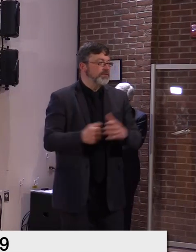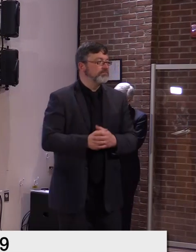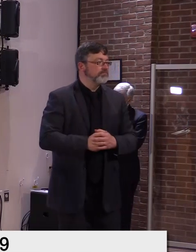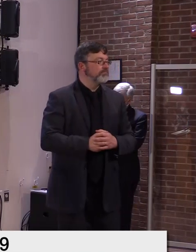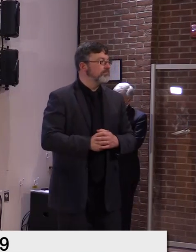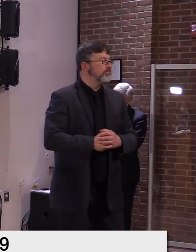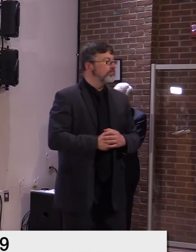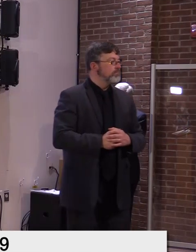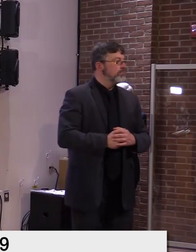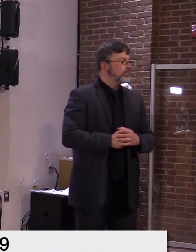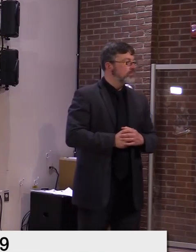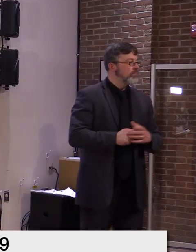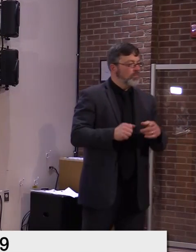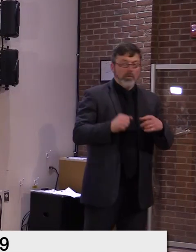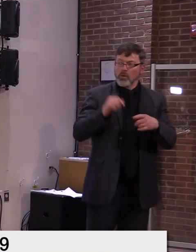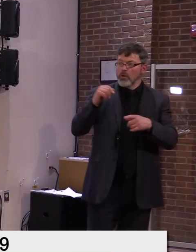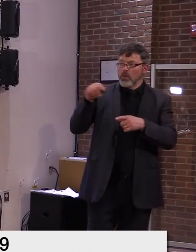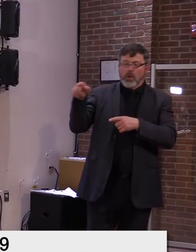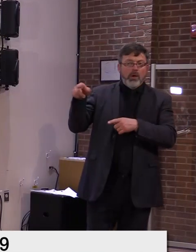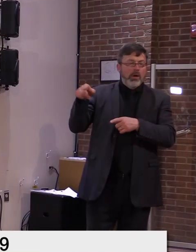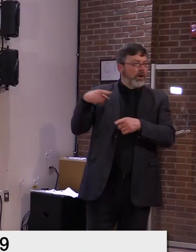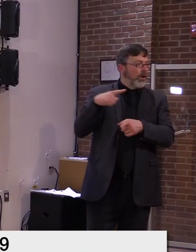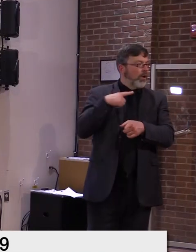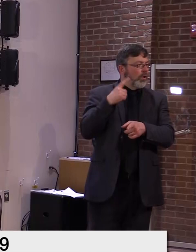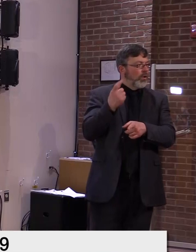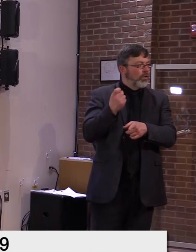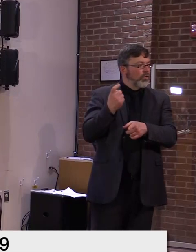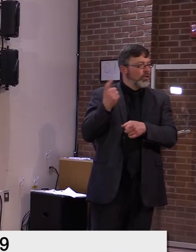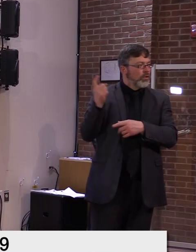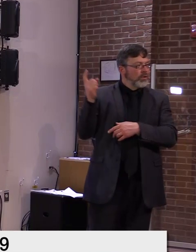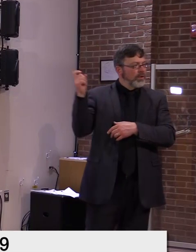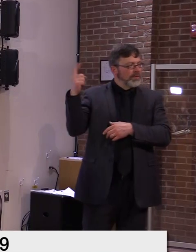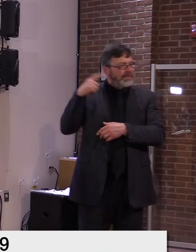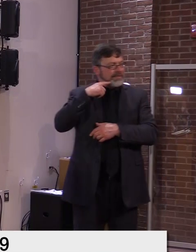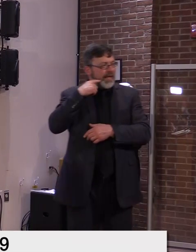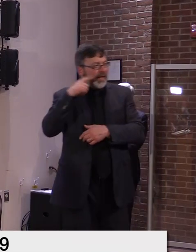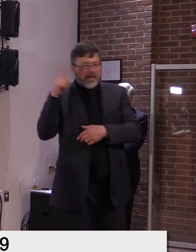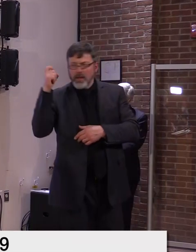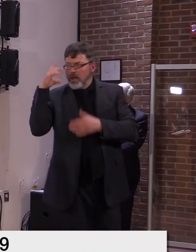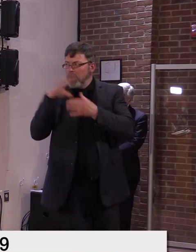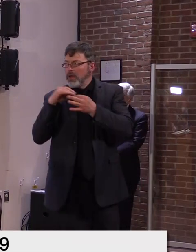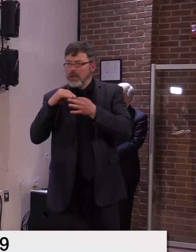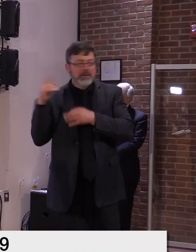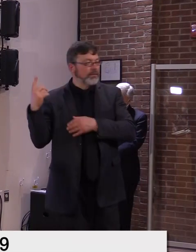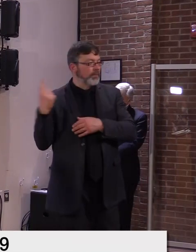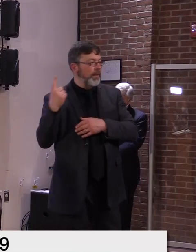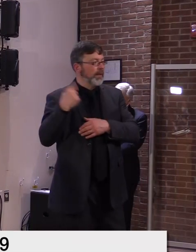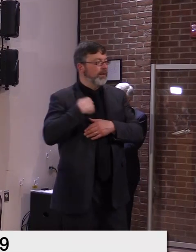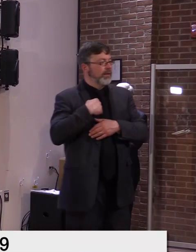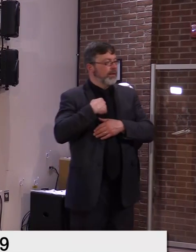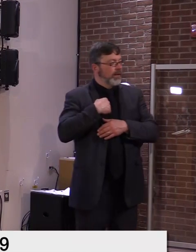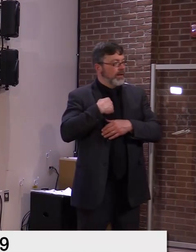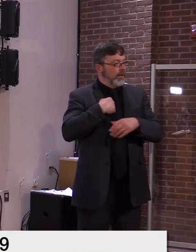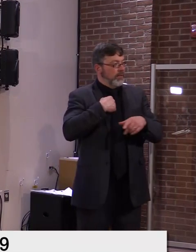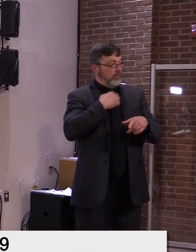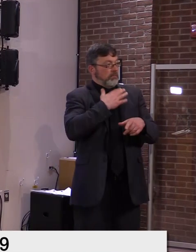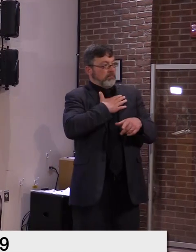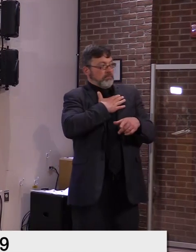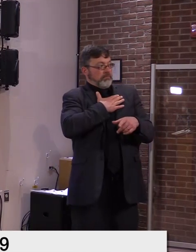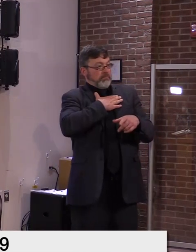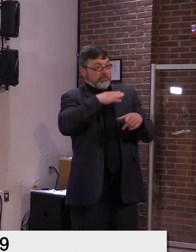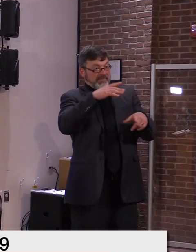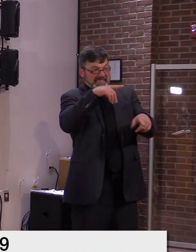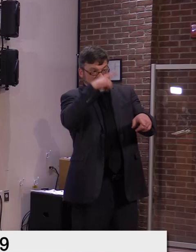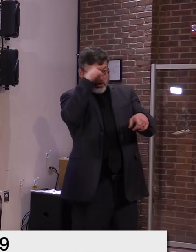Yes. And as the governor just reminded me, that will certainly be a focus of our summer activities. So I